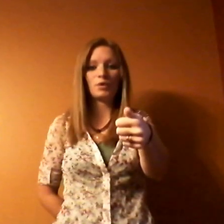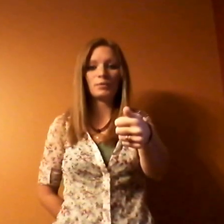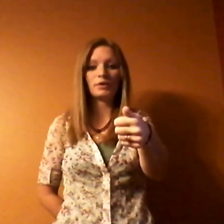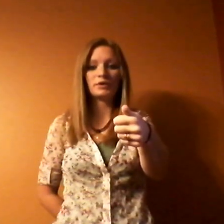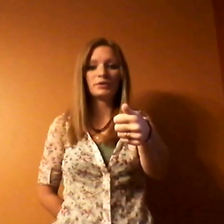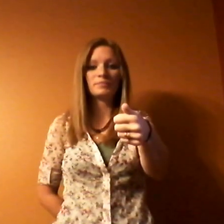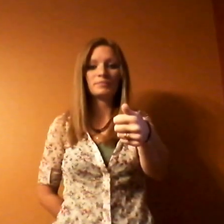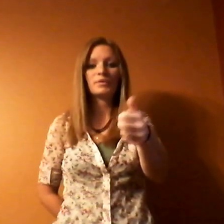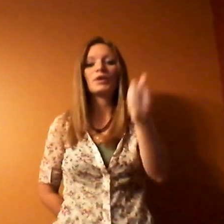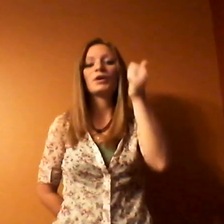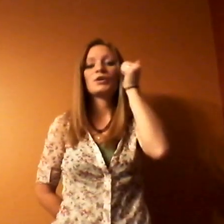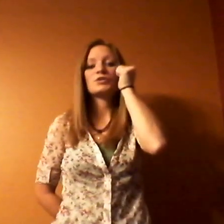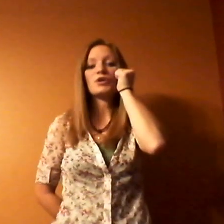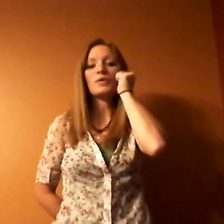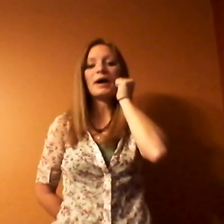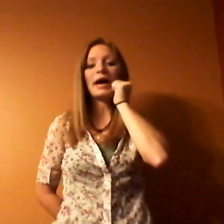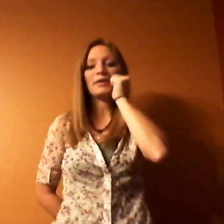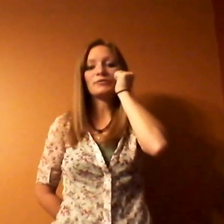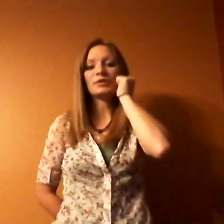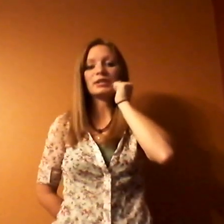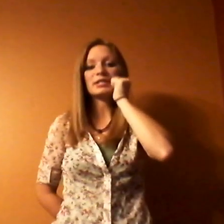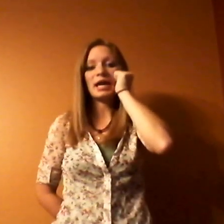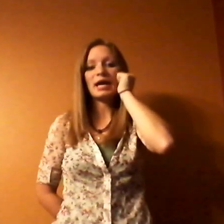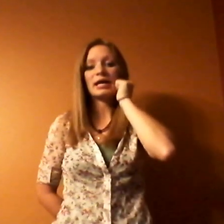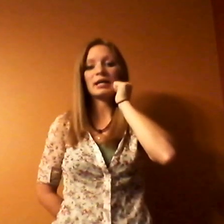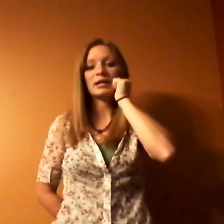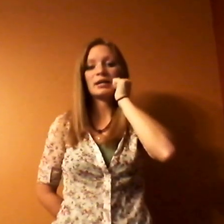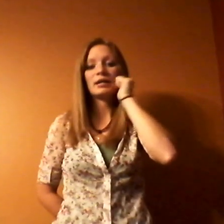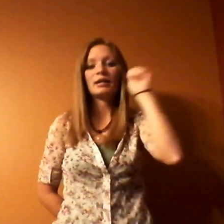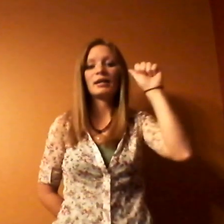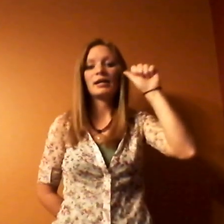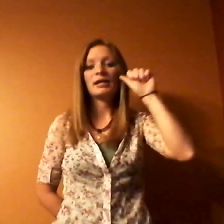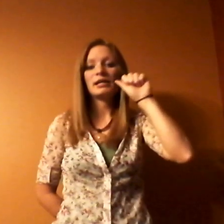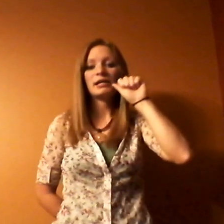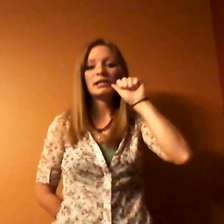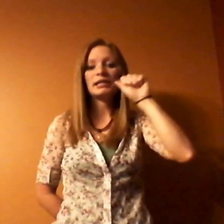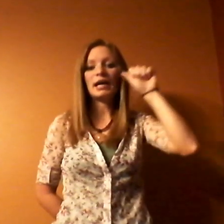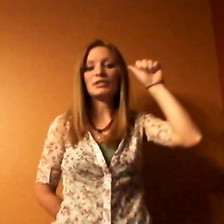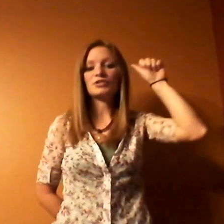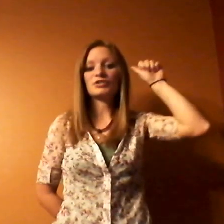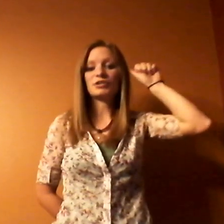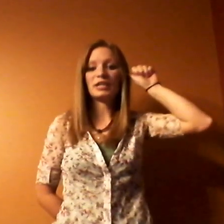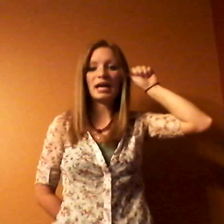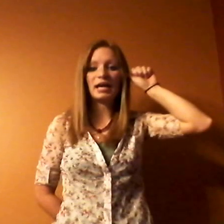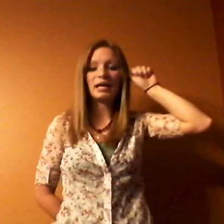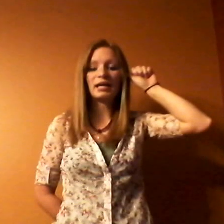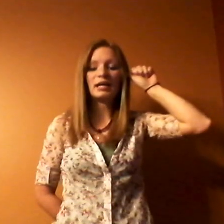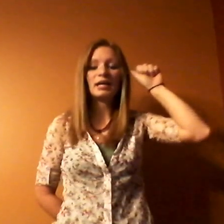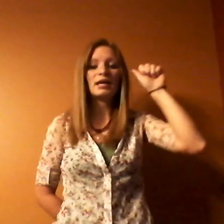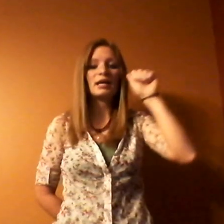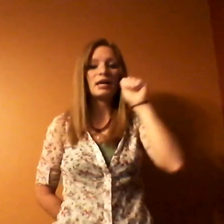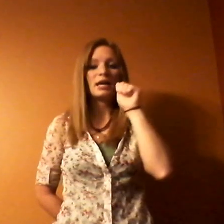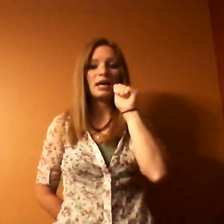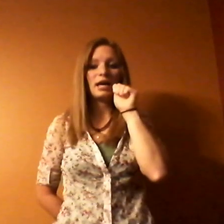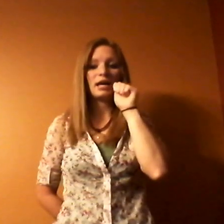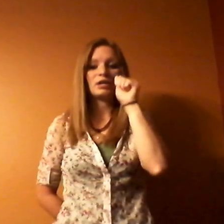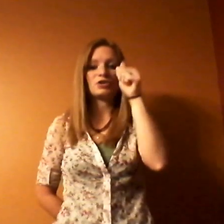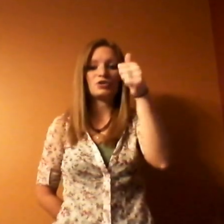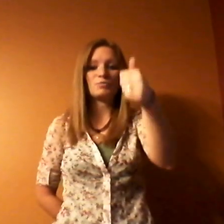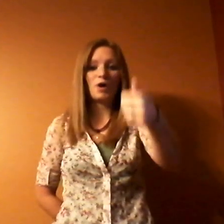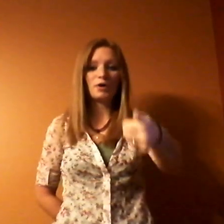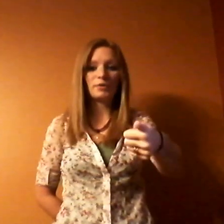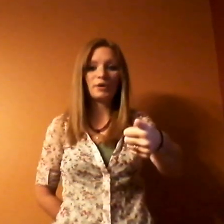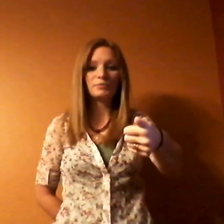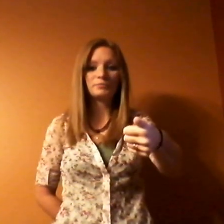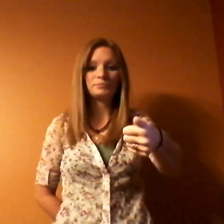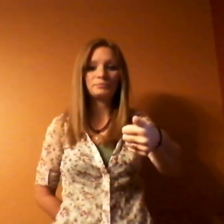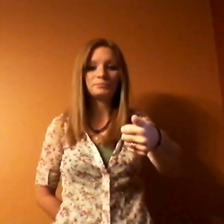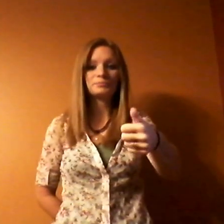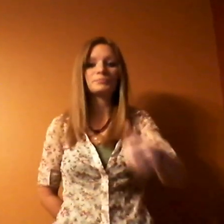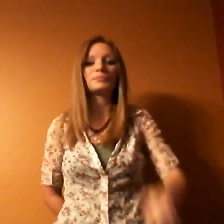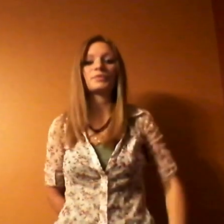forward. So every day, yesterday, and tomorrow.